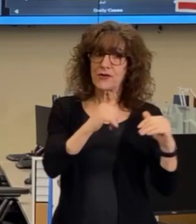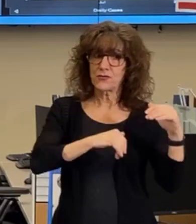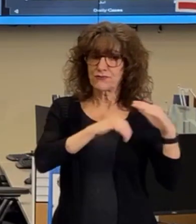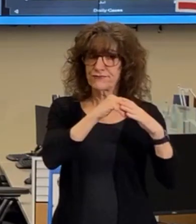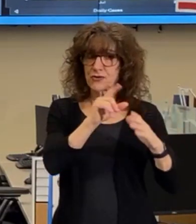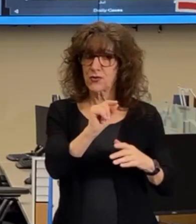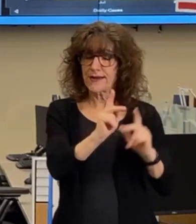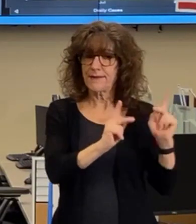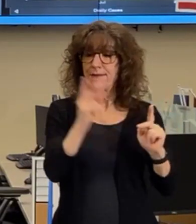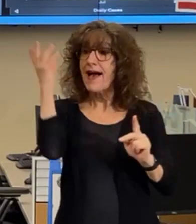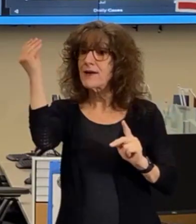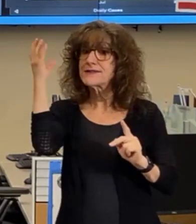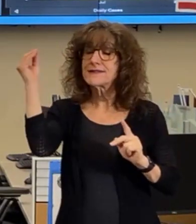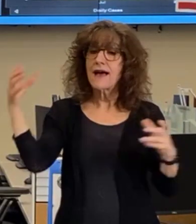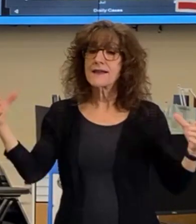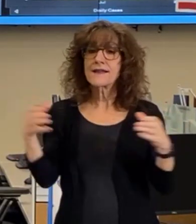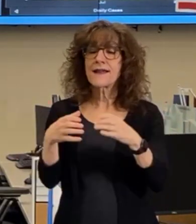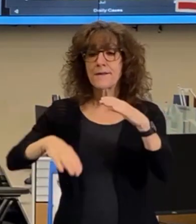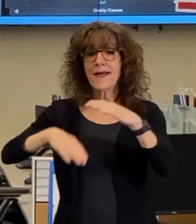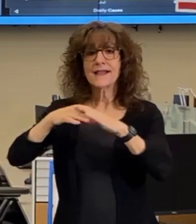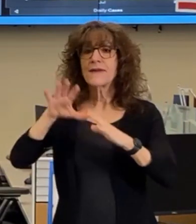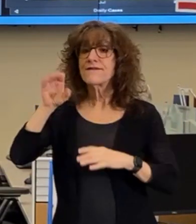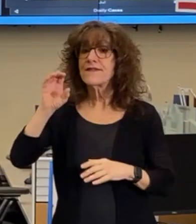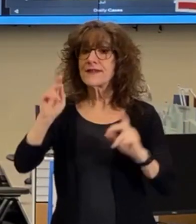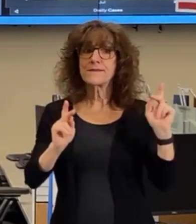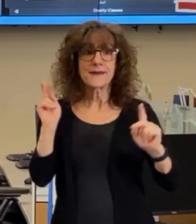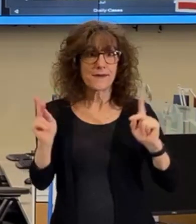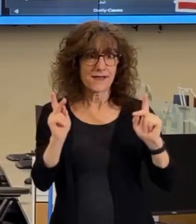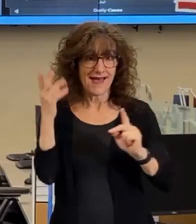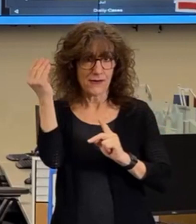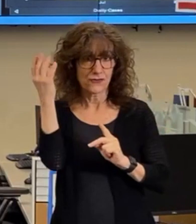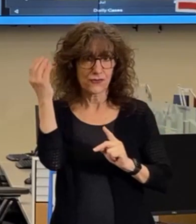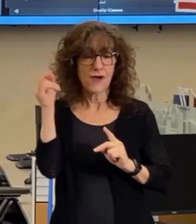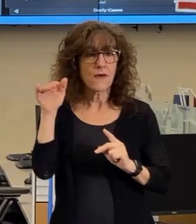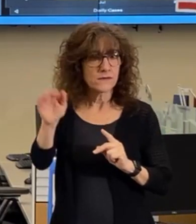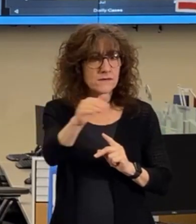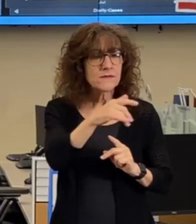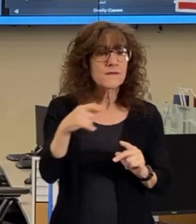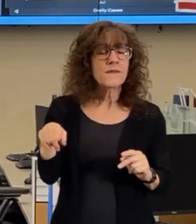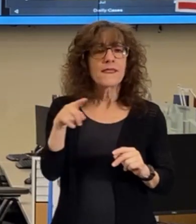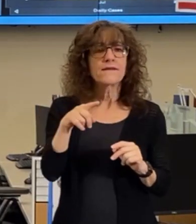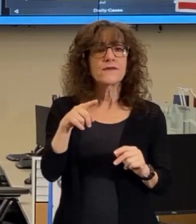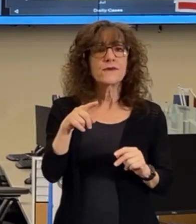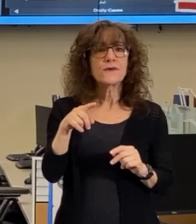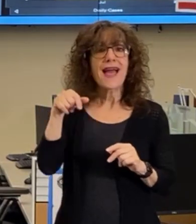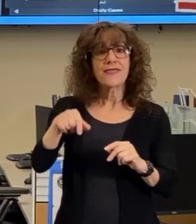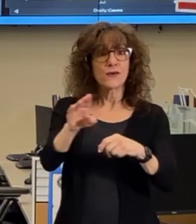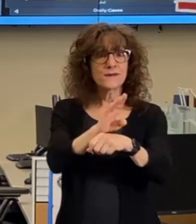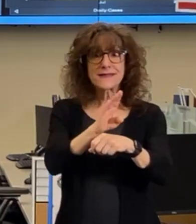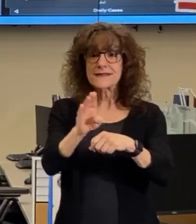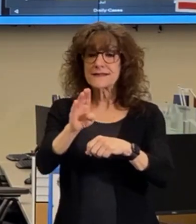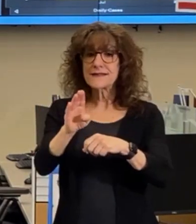people. Outdoor gatherings are limited to a maximum of 50 people. I want to remind everyone that at these businesses